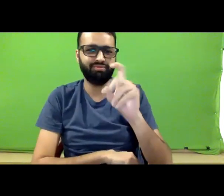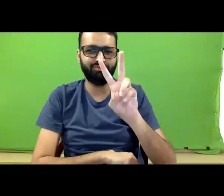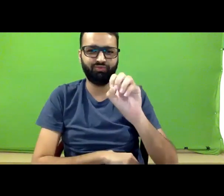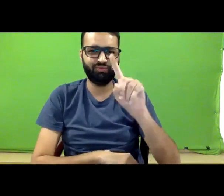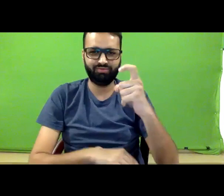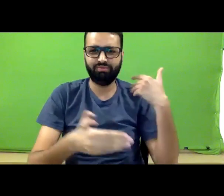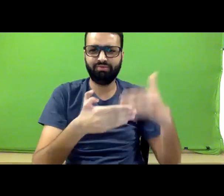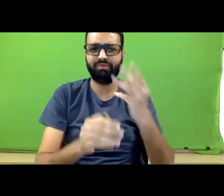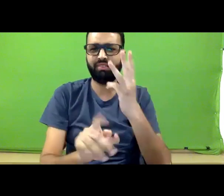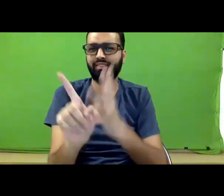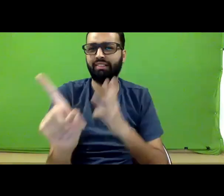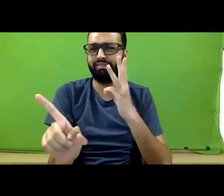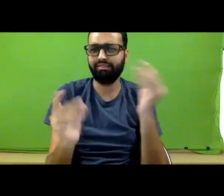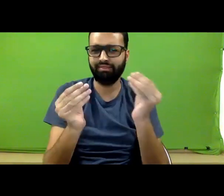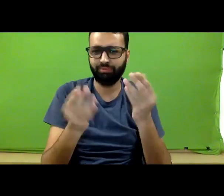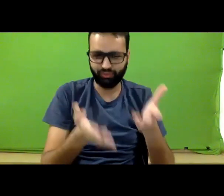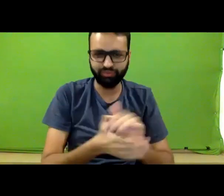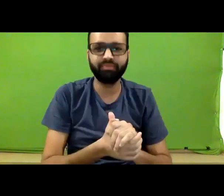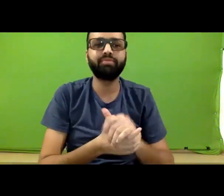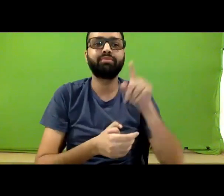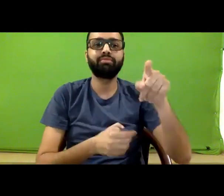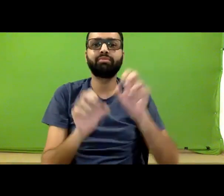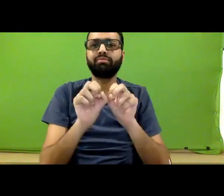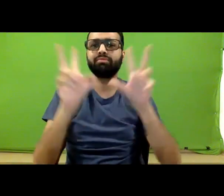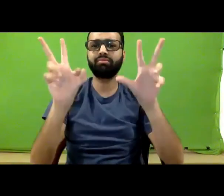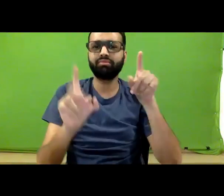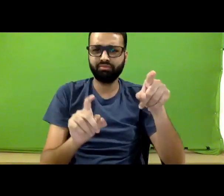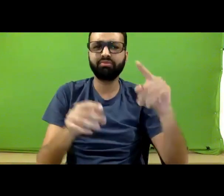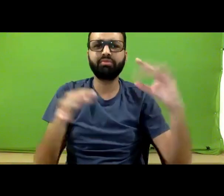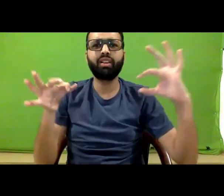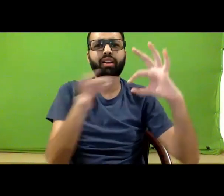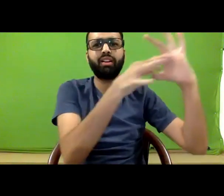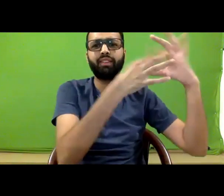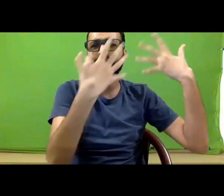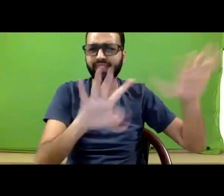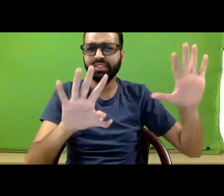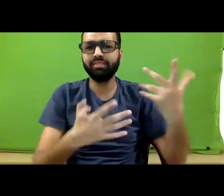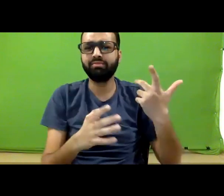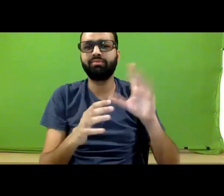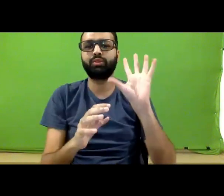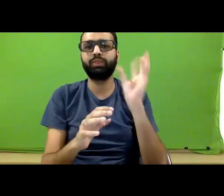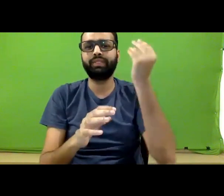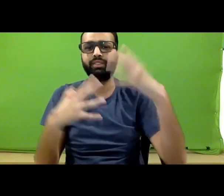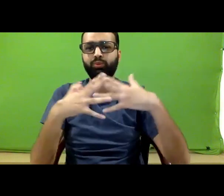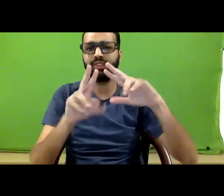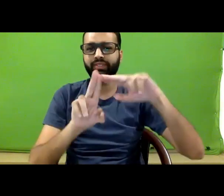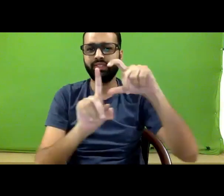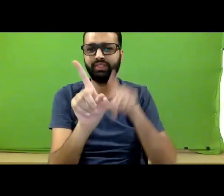in 2017, and it's been 3 years. Yadi is connected